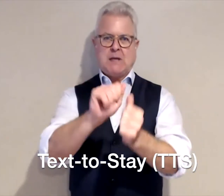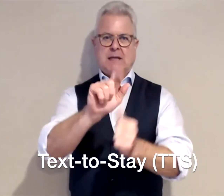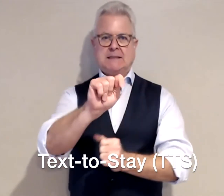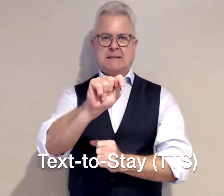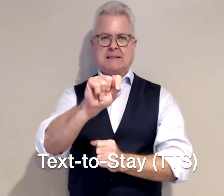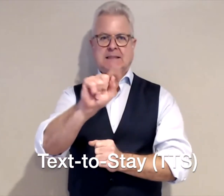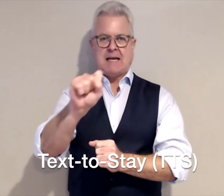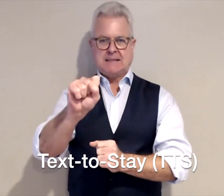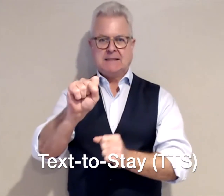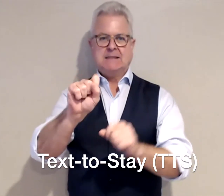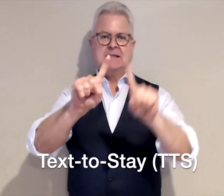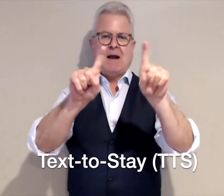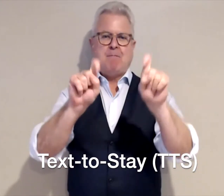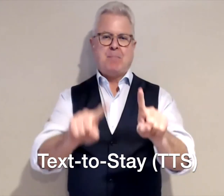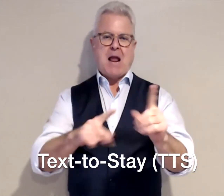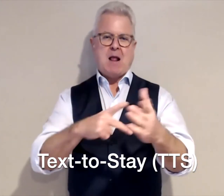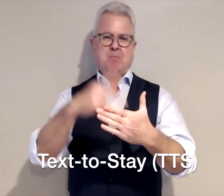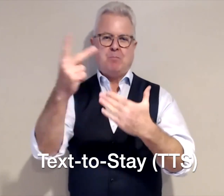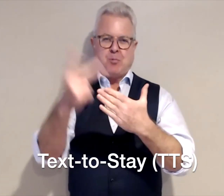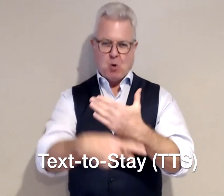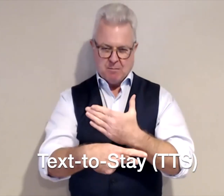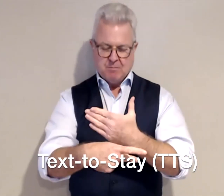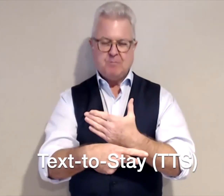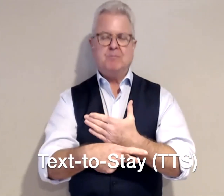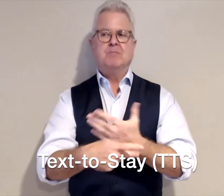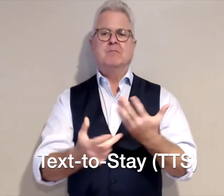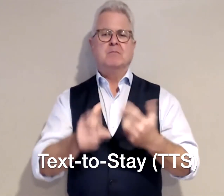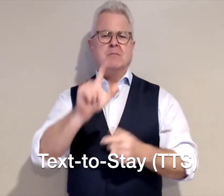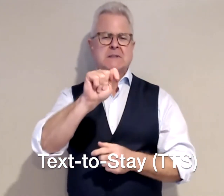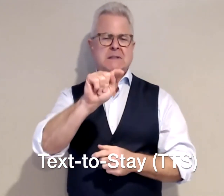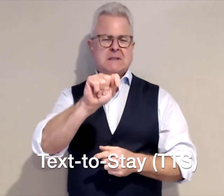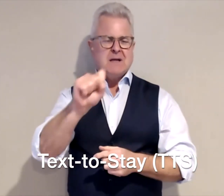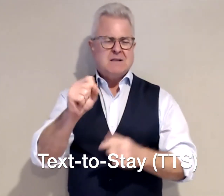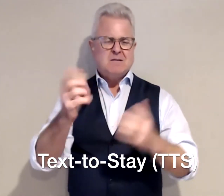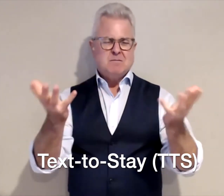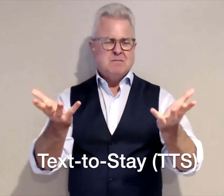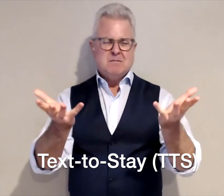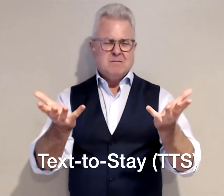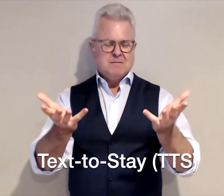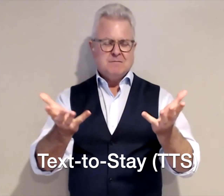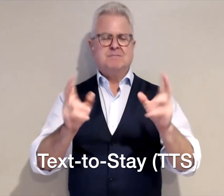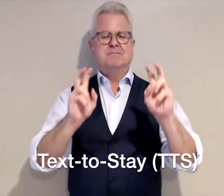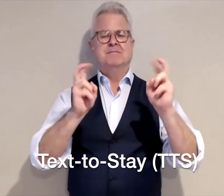to pilot the program to go forward with the TTS, Test to Stay.